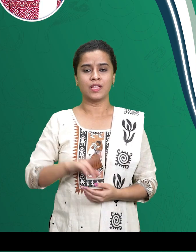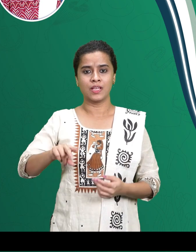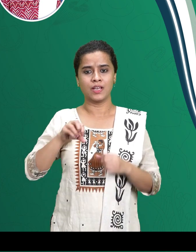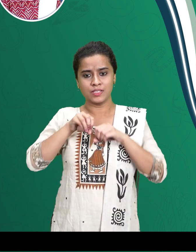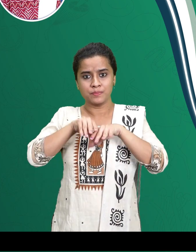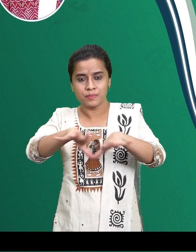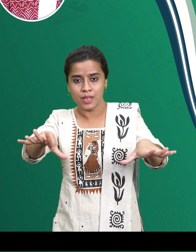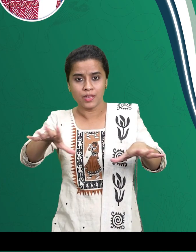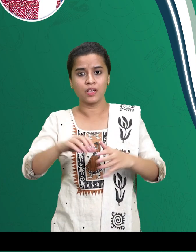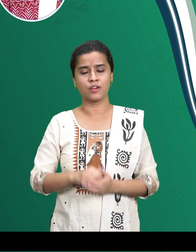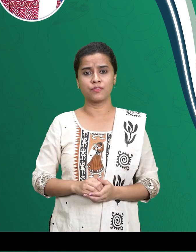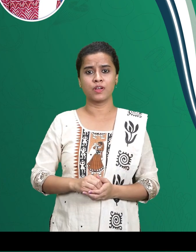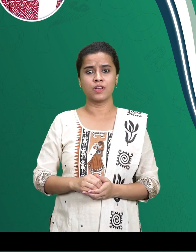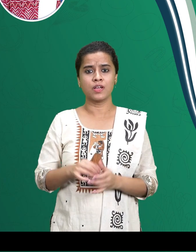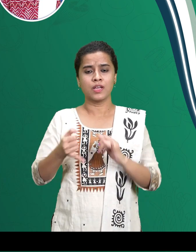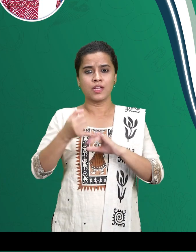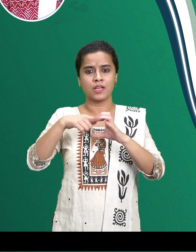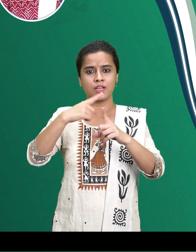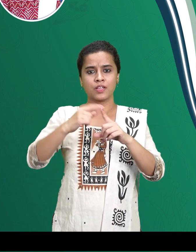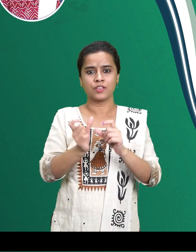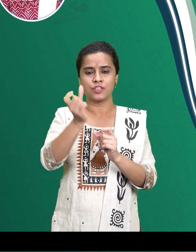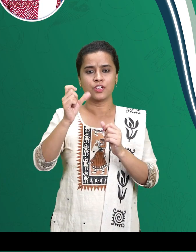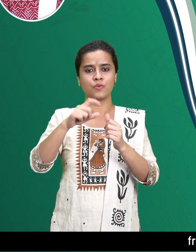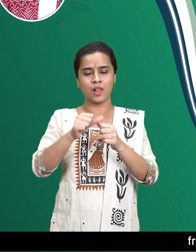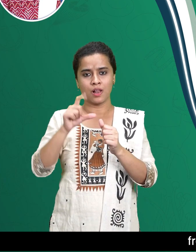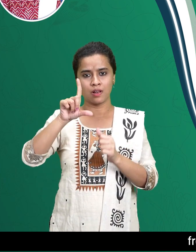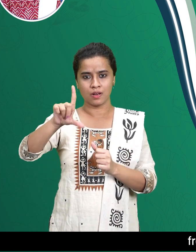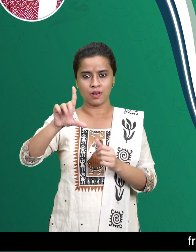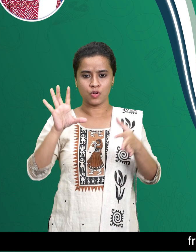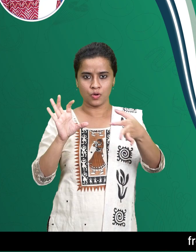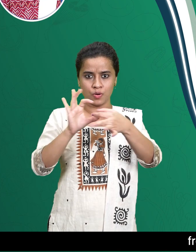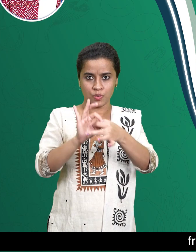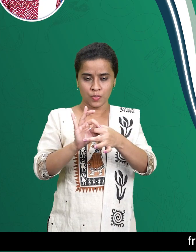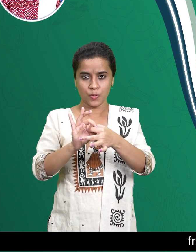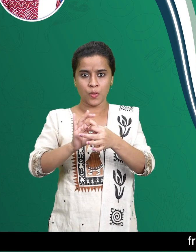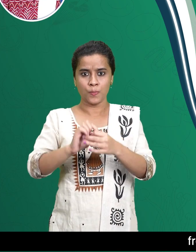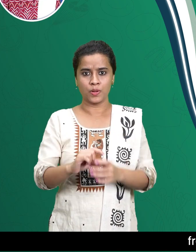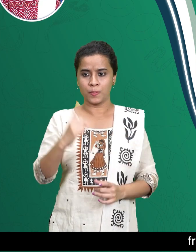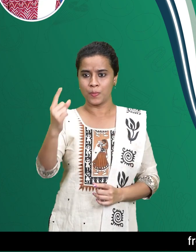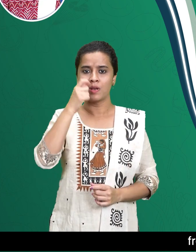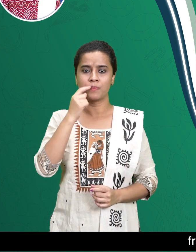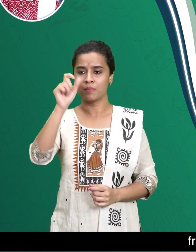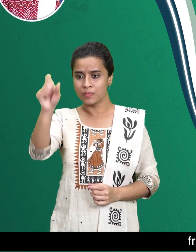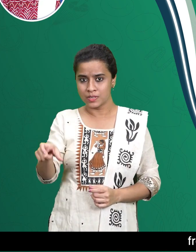By Sexual Contact From One Partner To Another